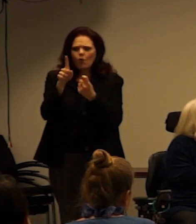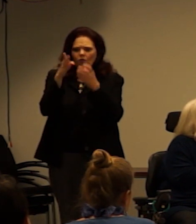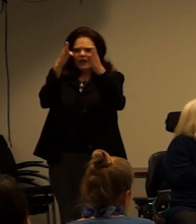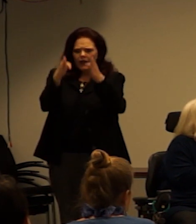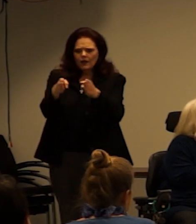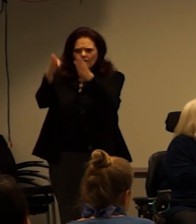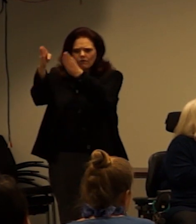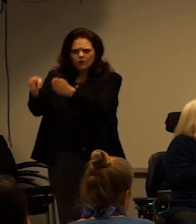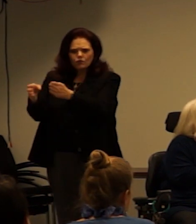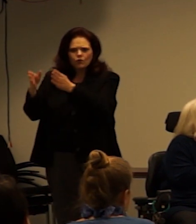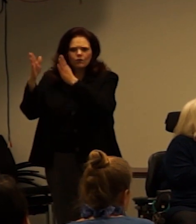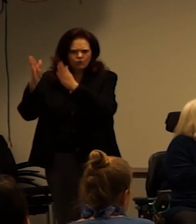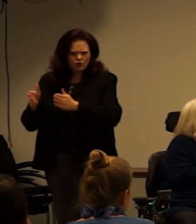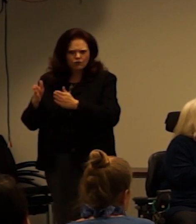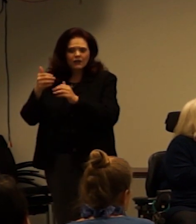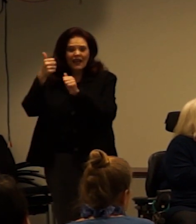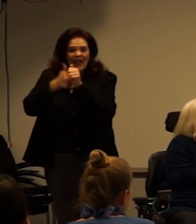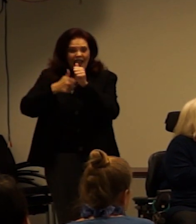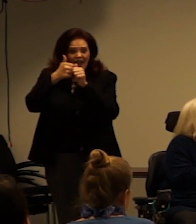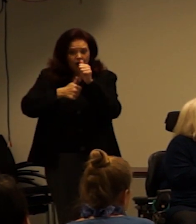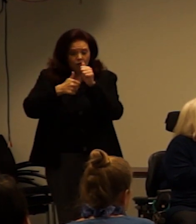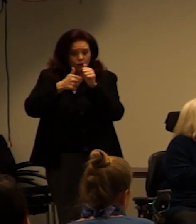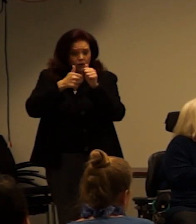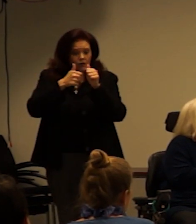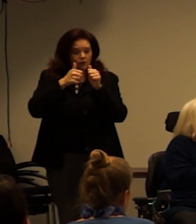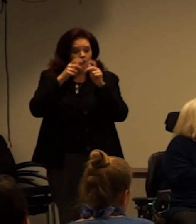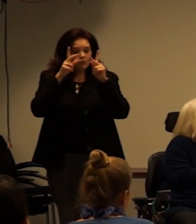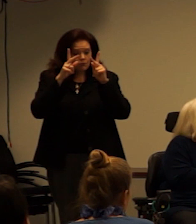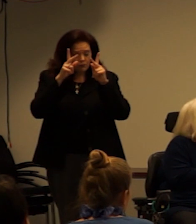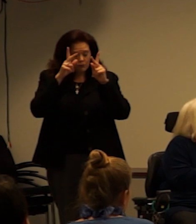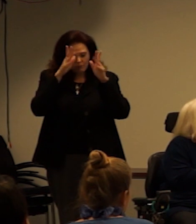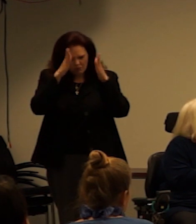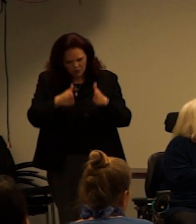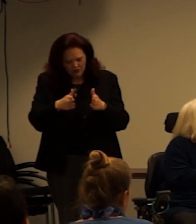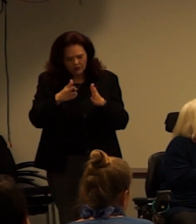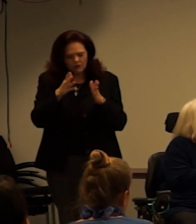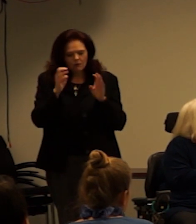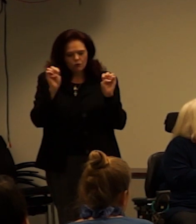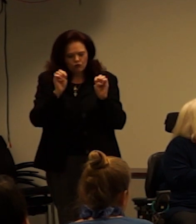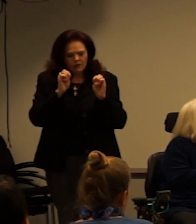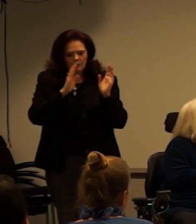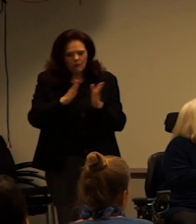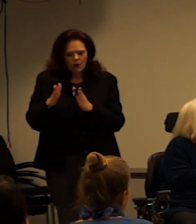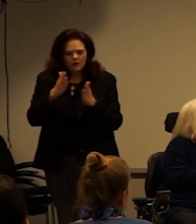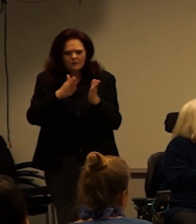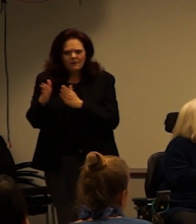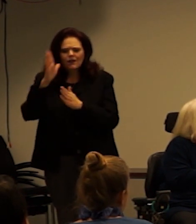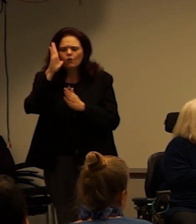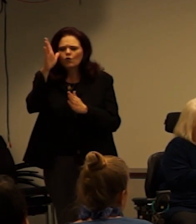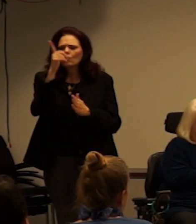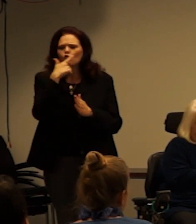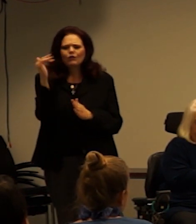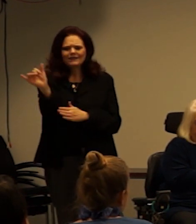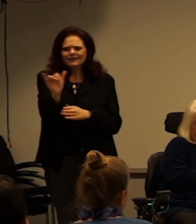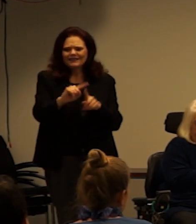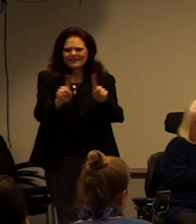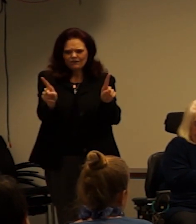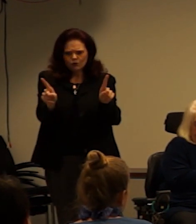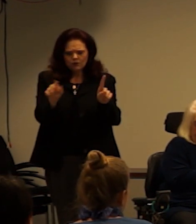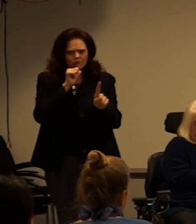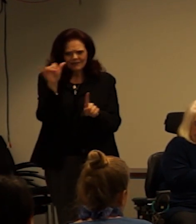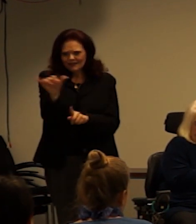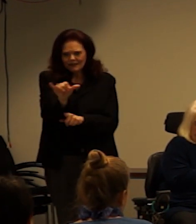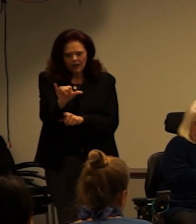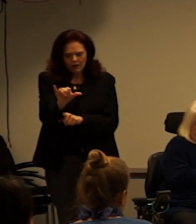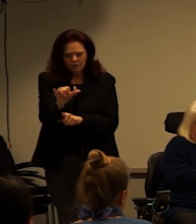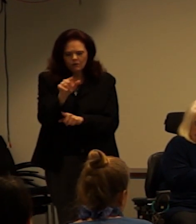person. Everybody's emergency preparedness plan, especially if they have a disability, is going to look different.